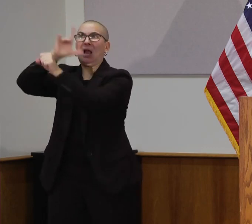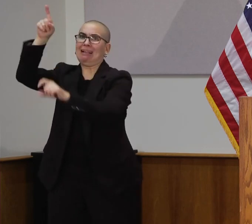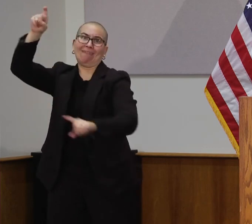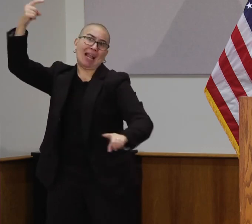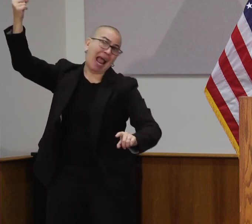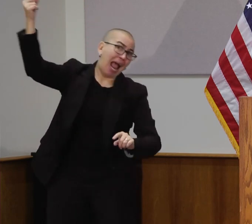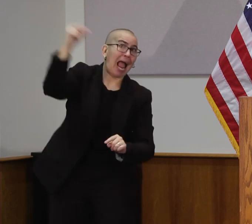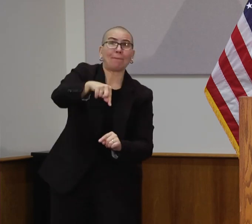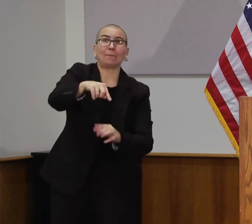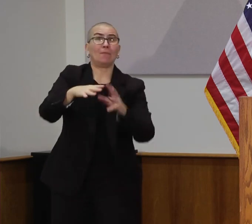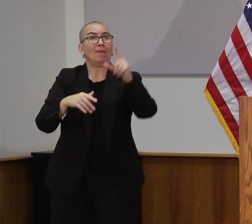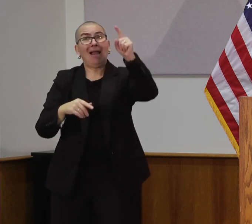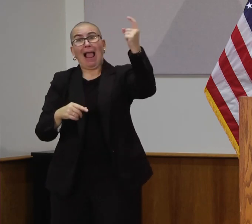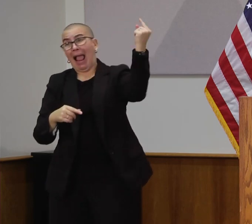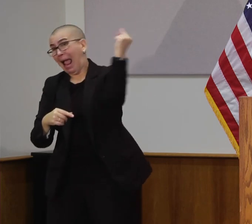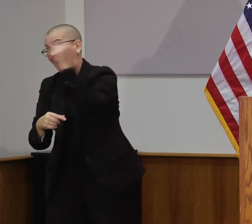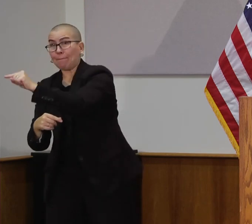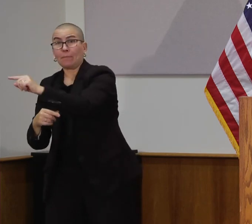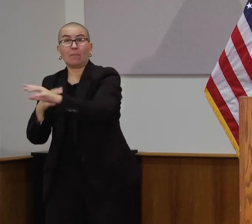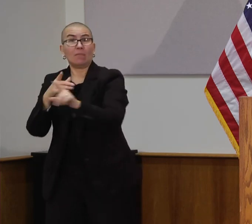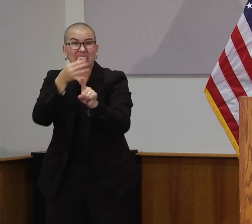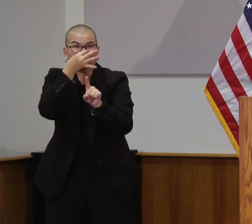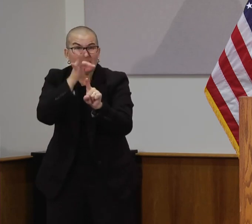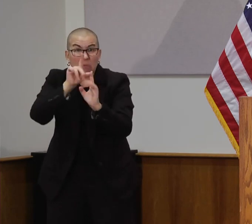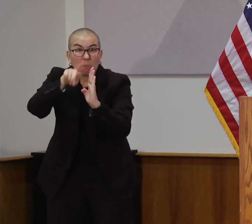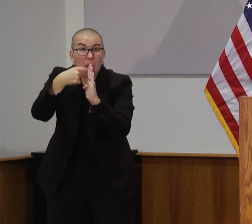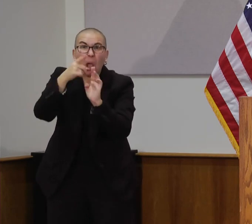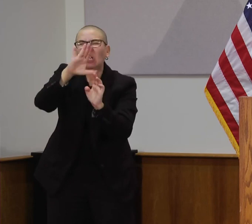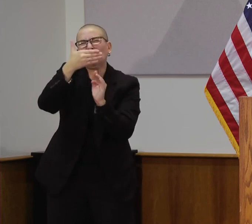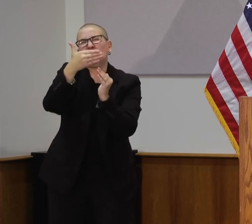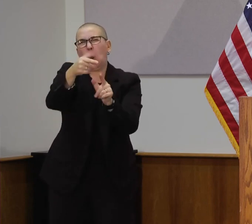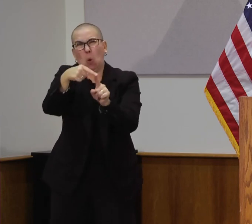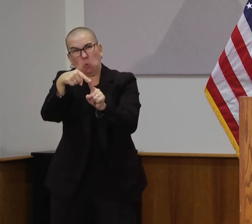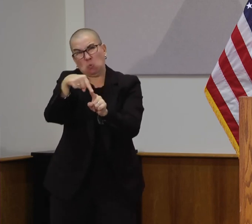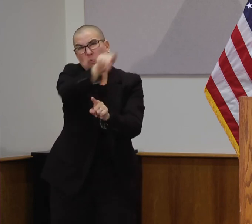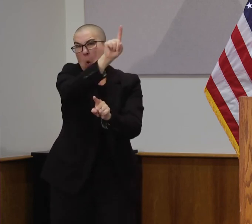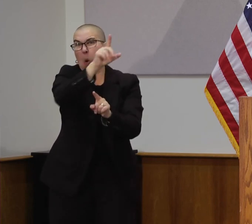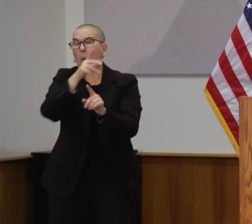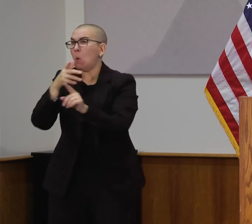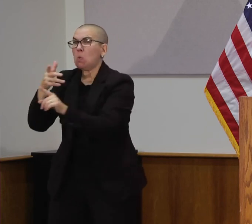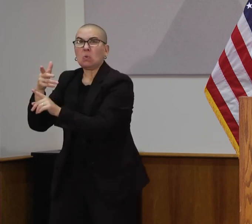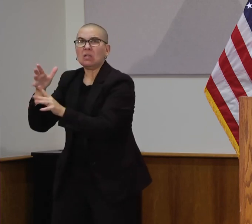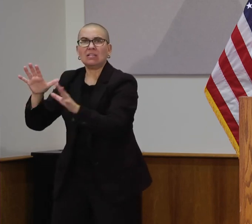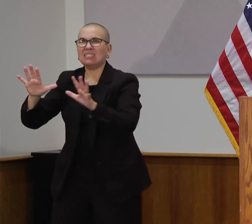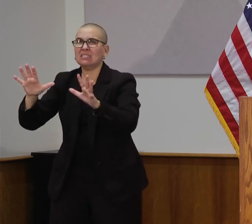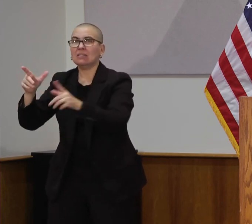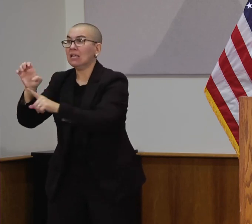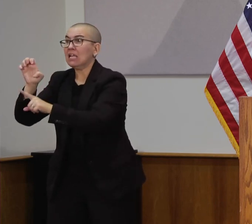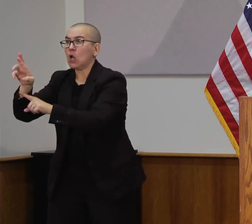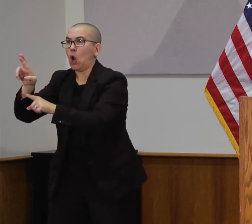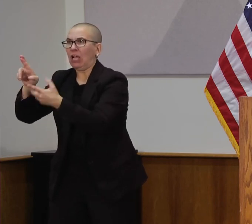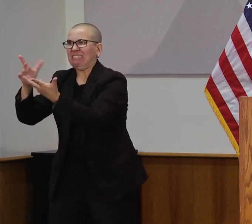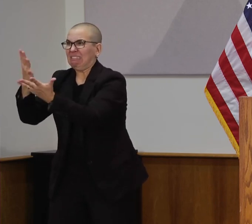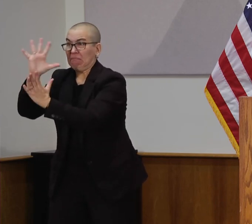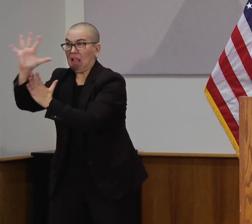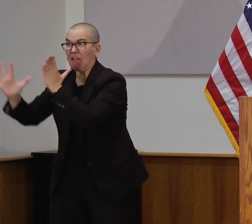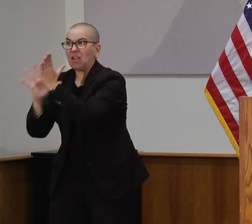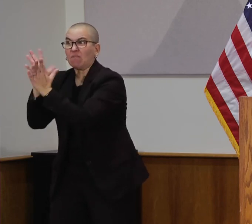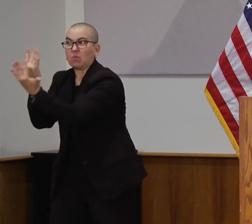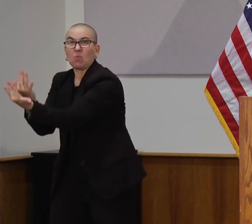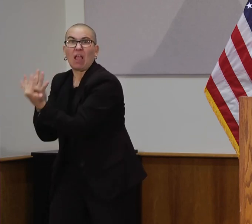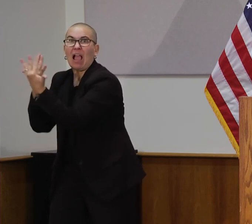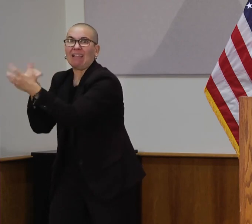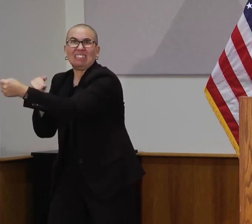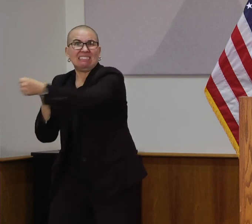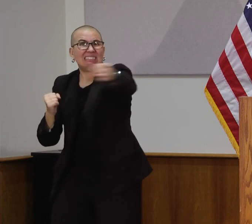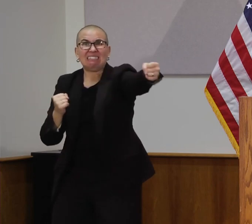to other local emergency departments in hopes of shorter wait times, as we are prioritizing